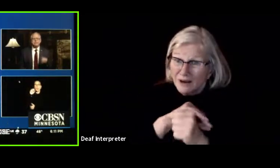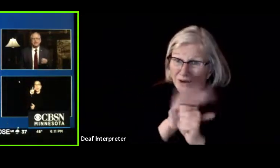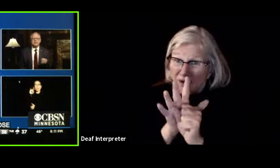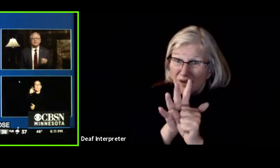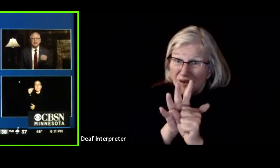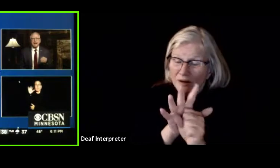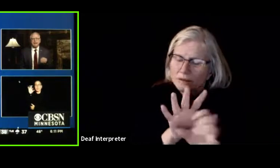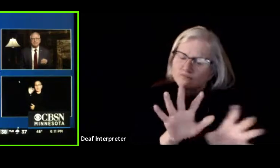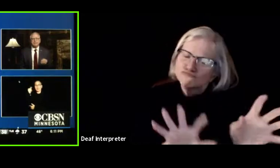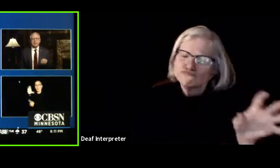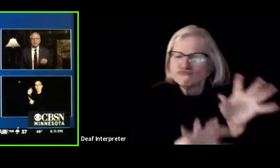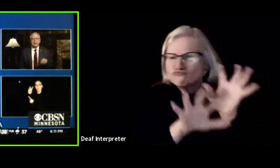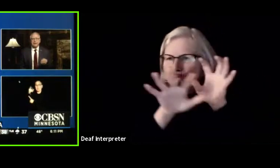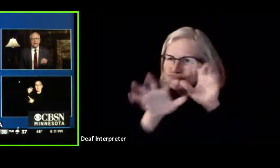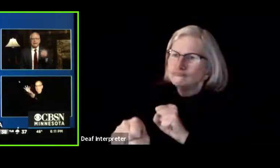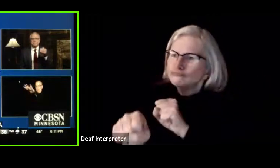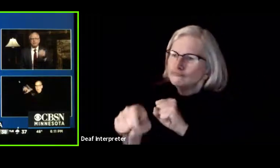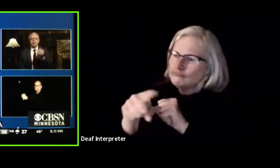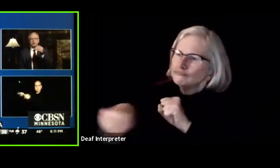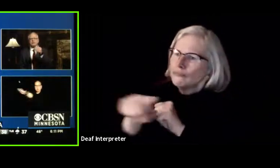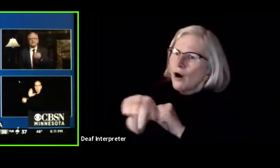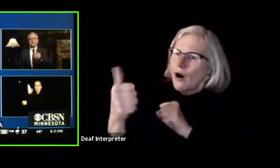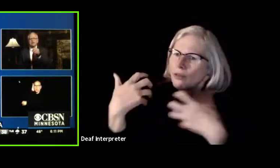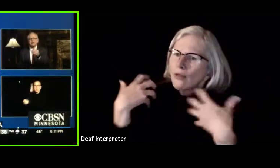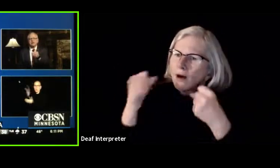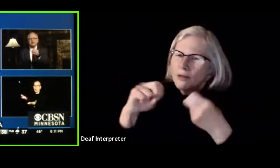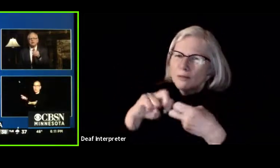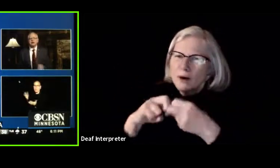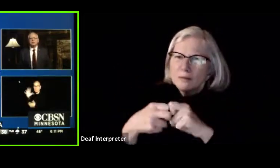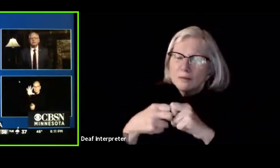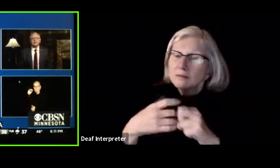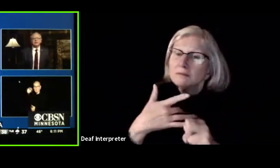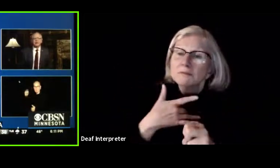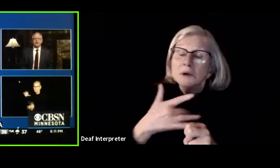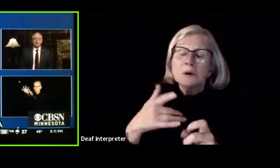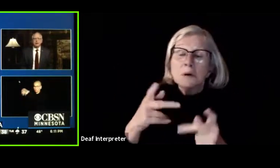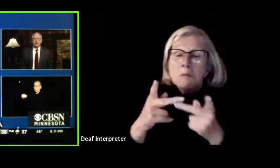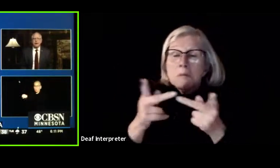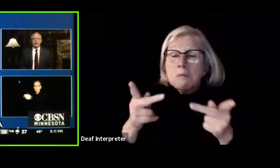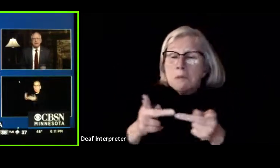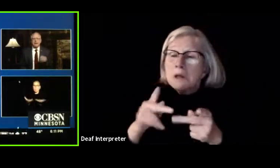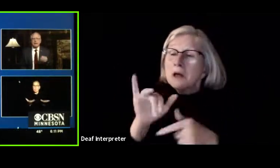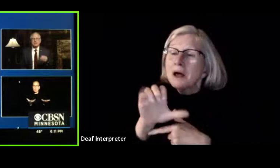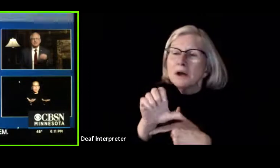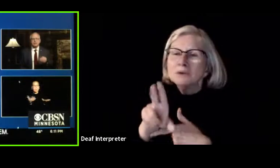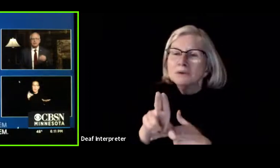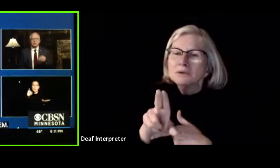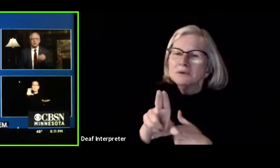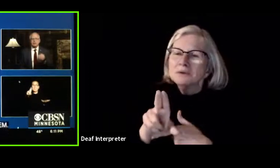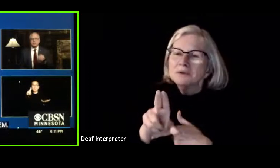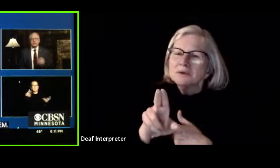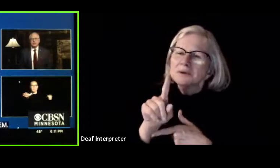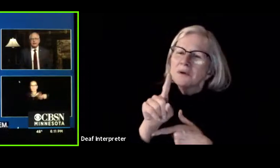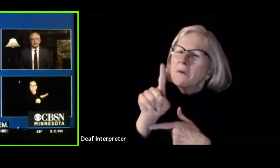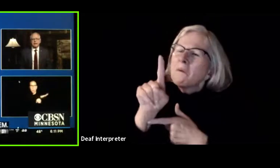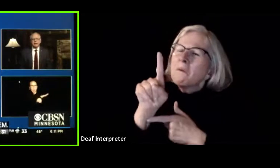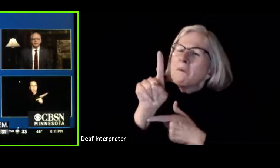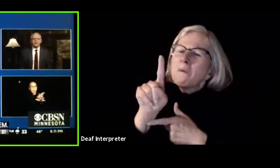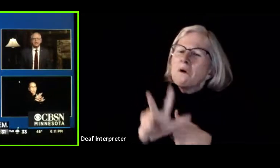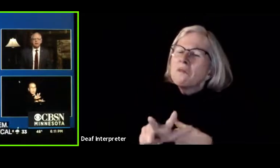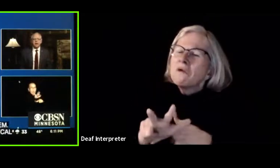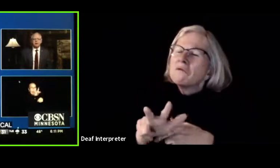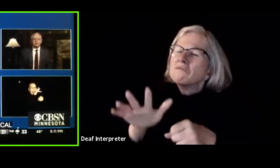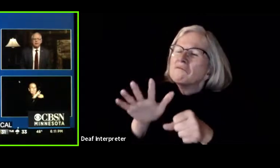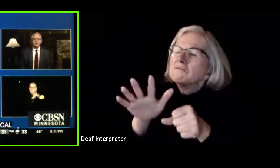some places, half of them. And if you look with 7 critical care beds available and the case growth rate we're seeing, you